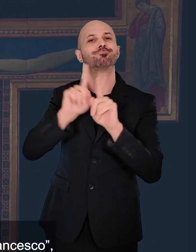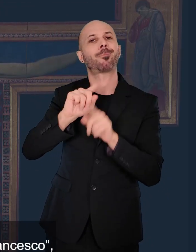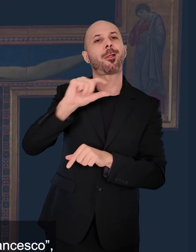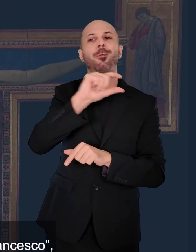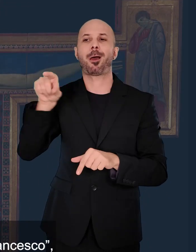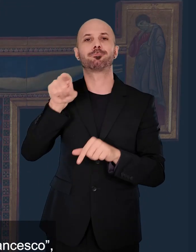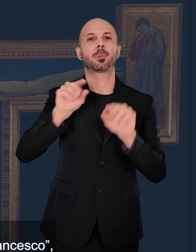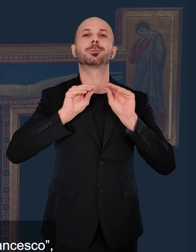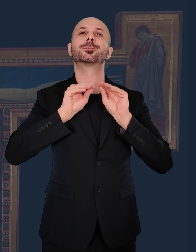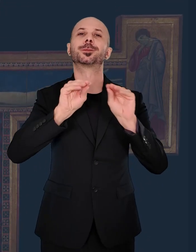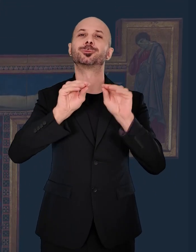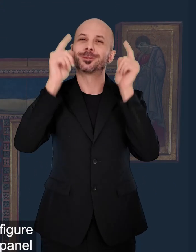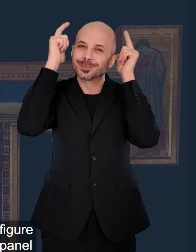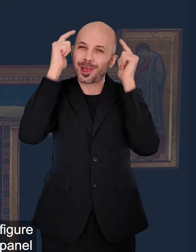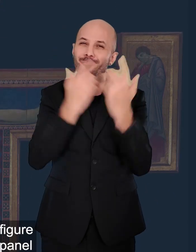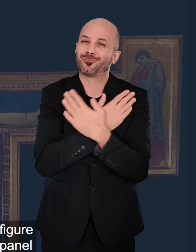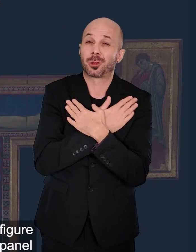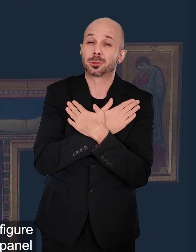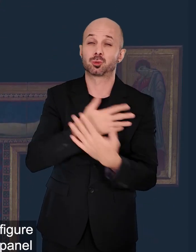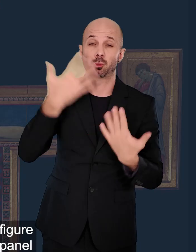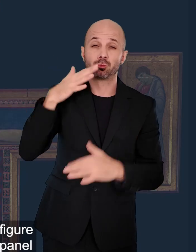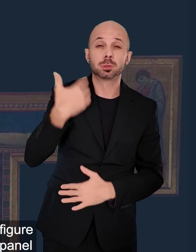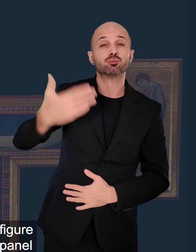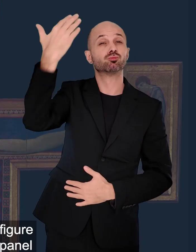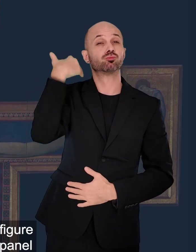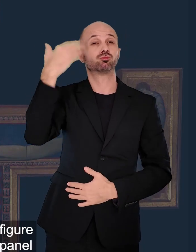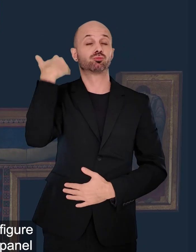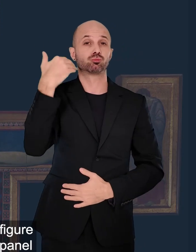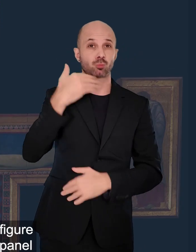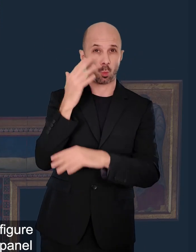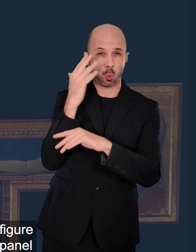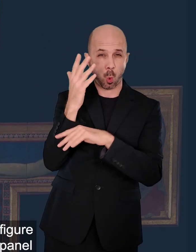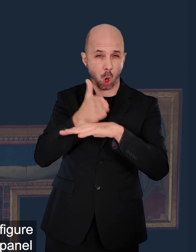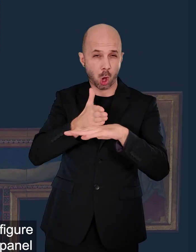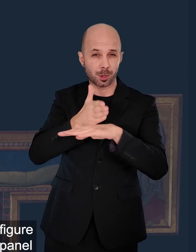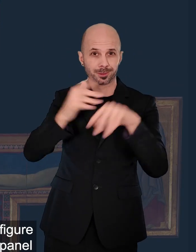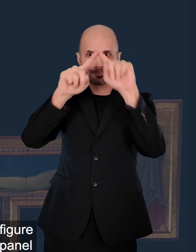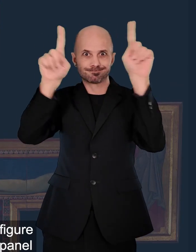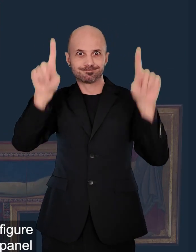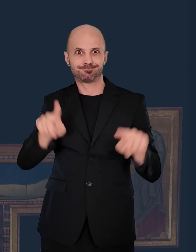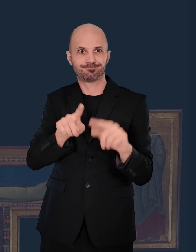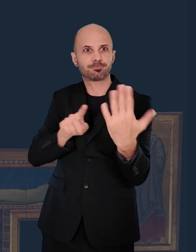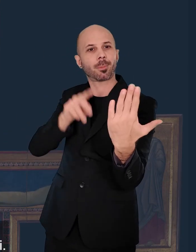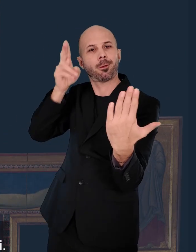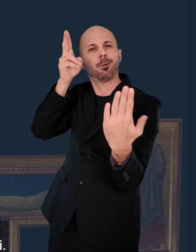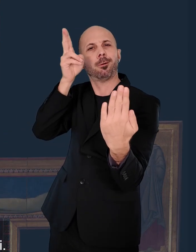di San Francesco, because of his painting of the figure of Saint Francis on a wooden panel kept in